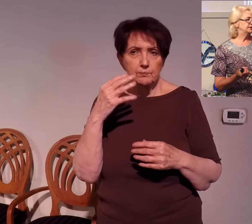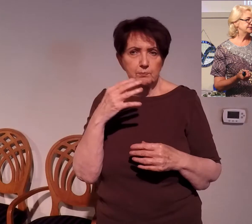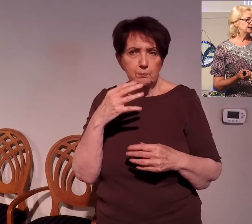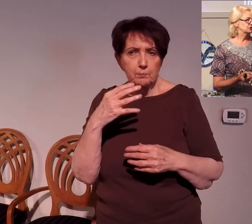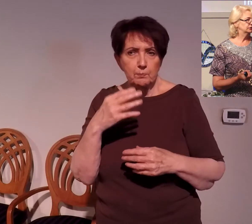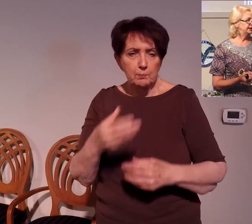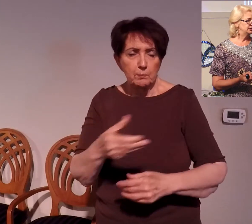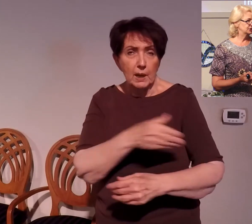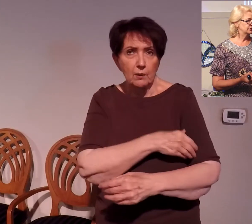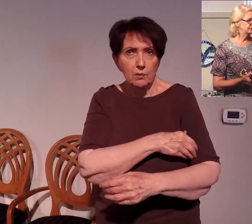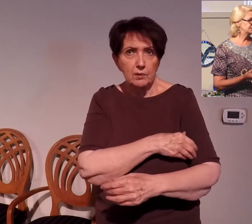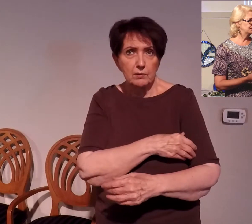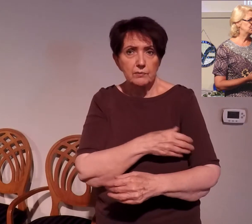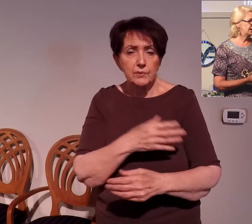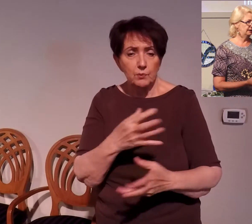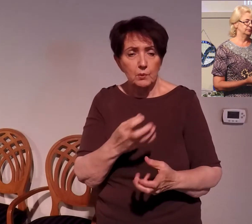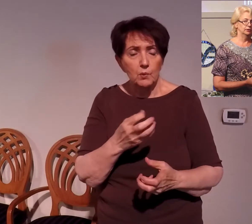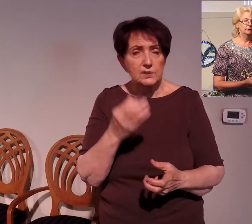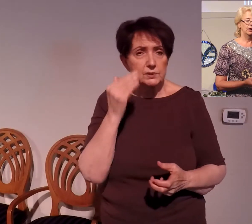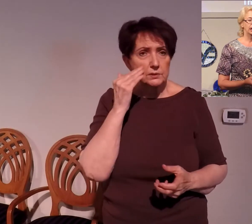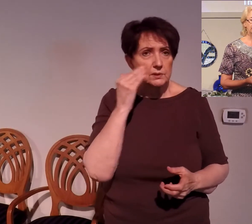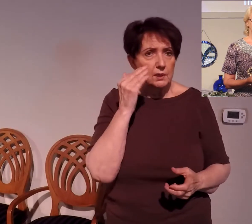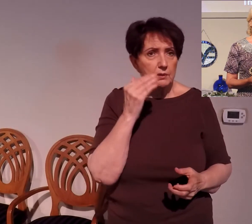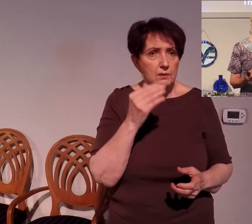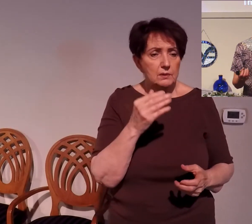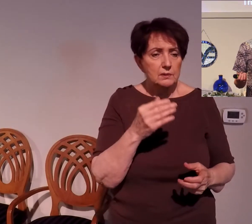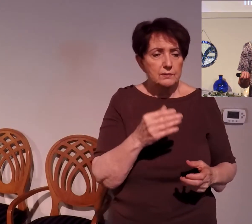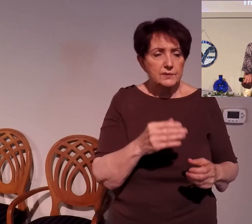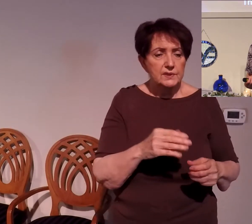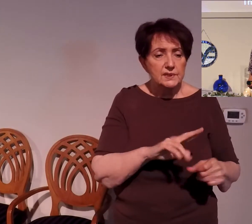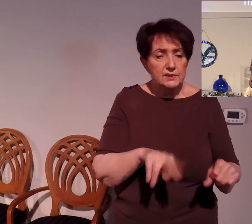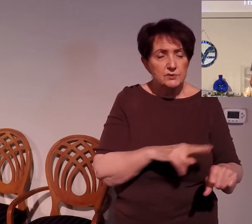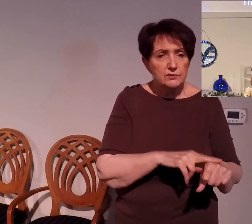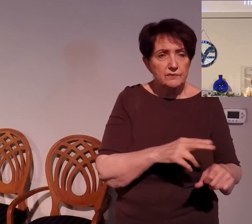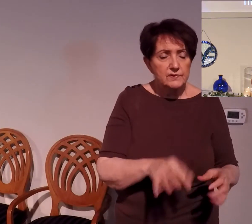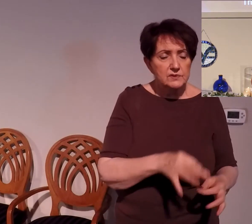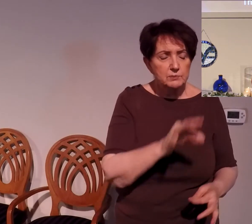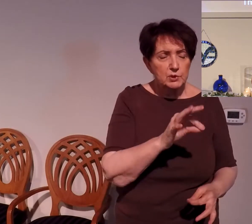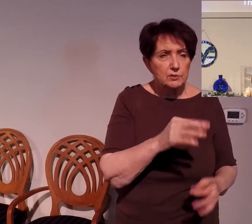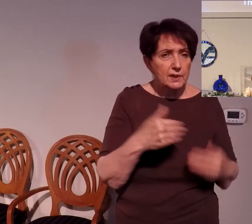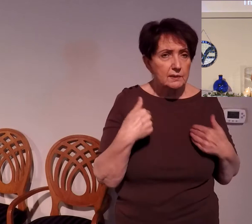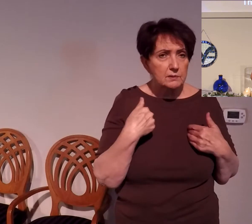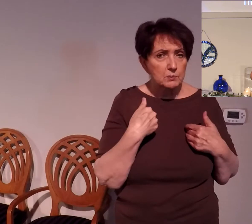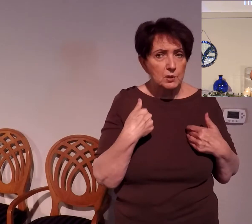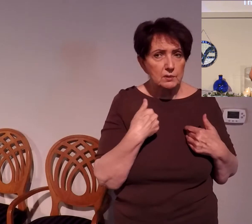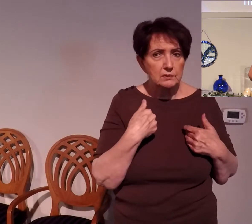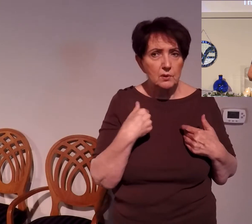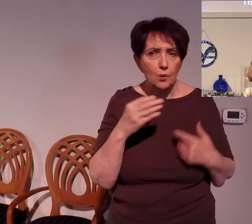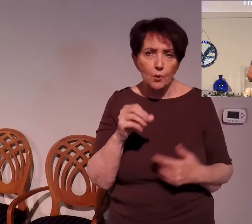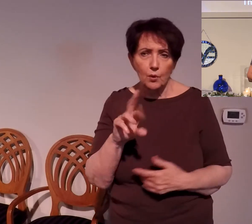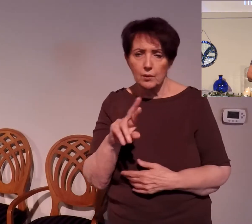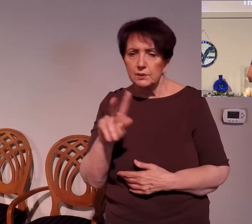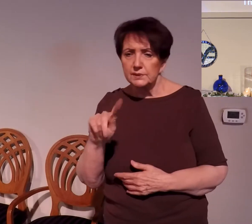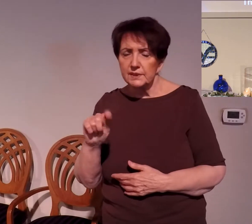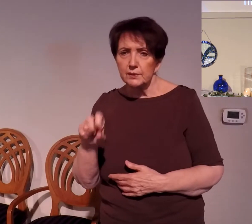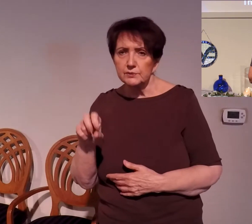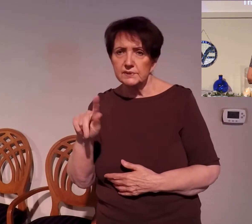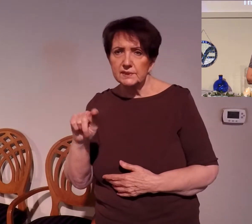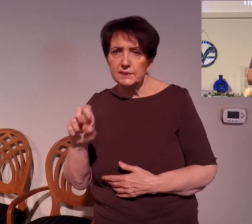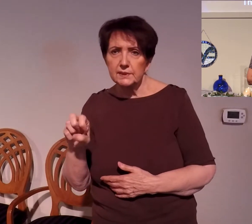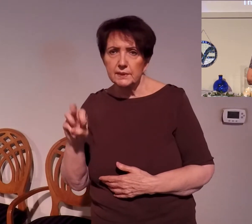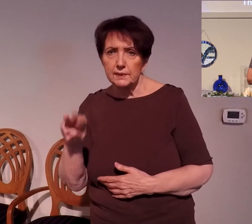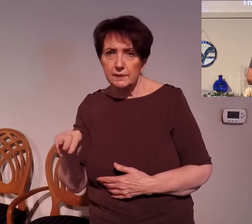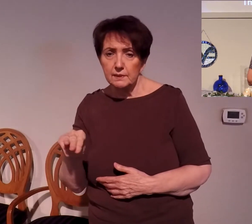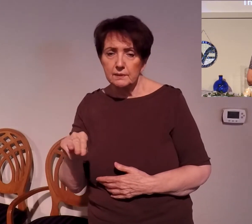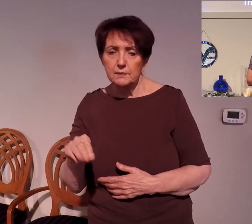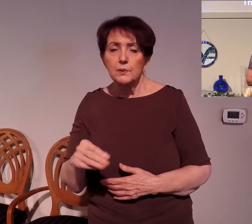know the essential nature of a spirit animal or a totem, do you see we begin to